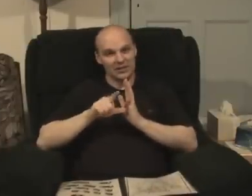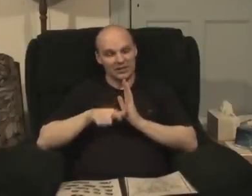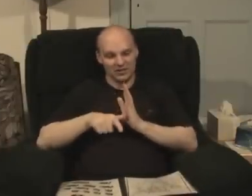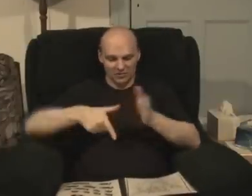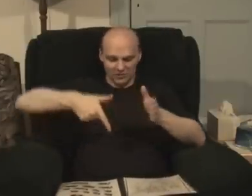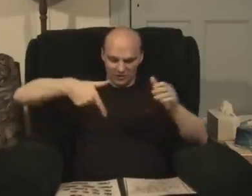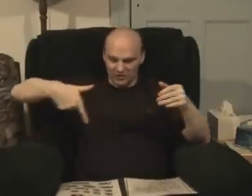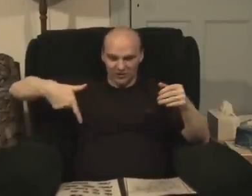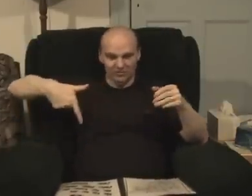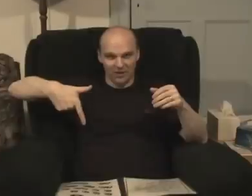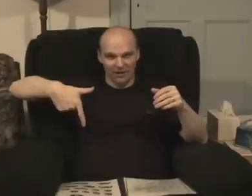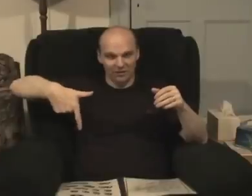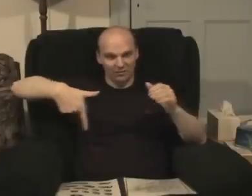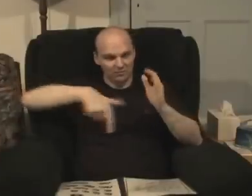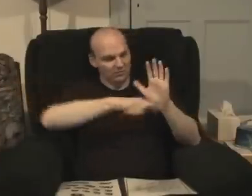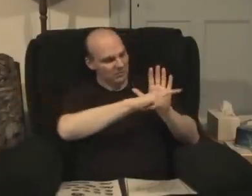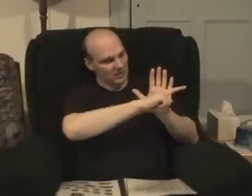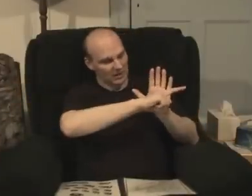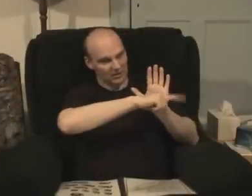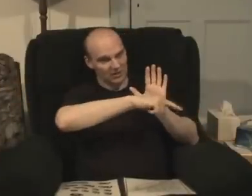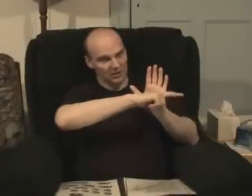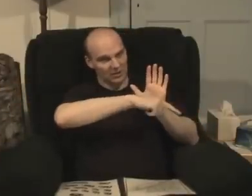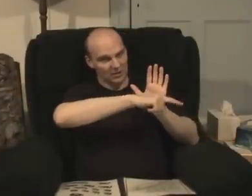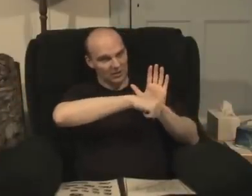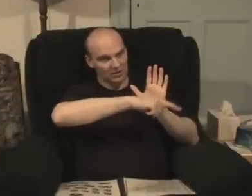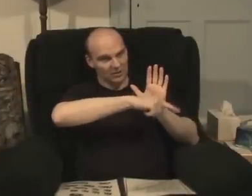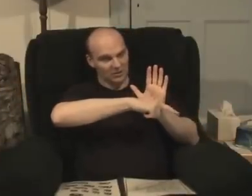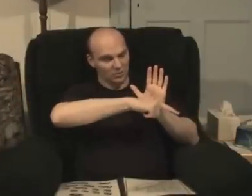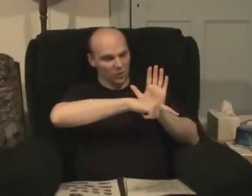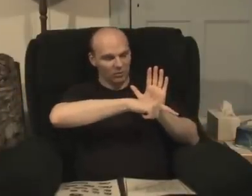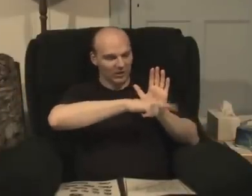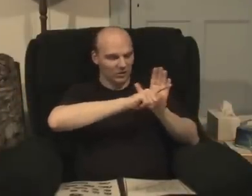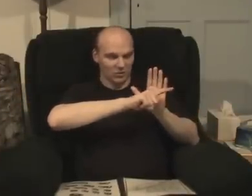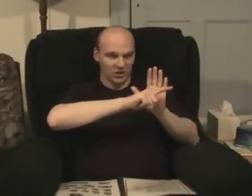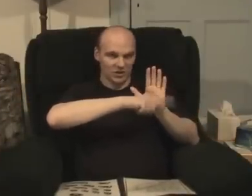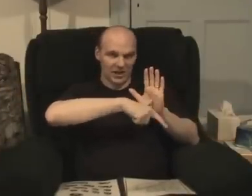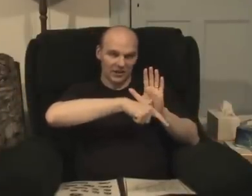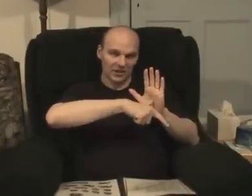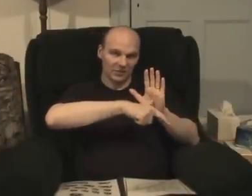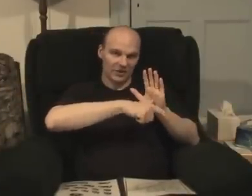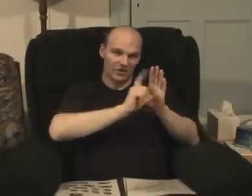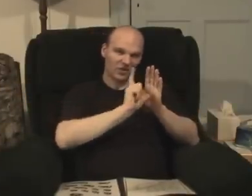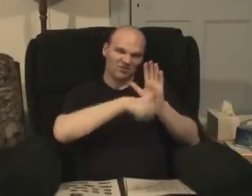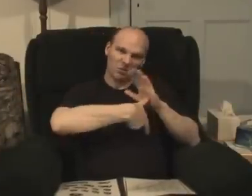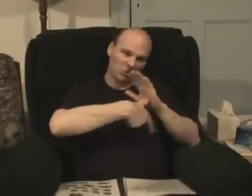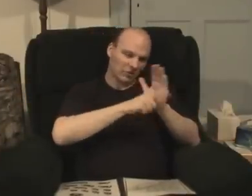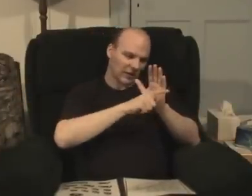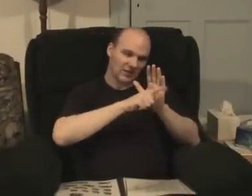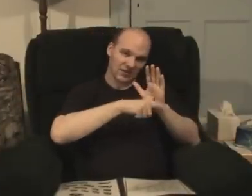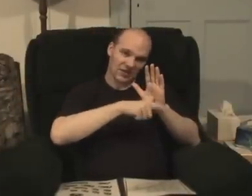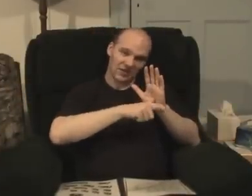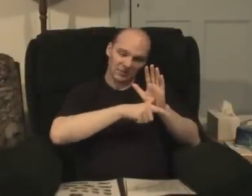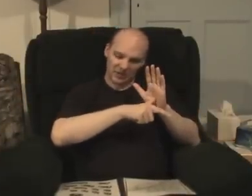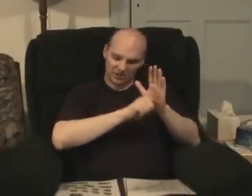this, so you've got a little L and wobbling it or just down a little bit, not all the way, just a little bit.